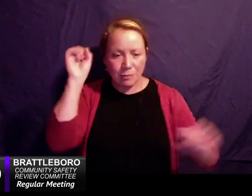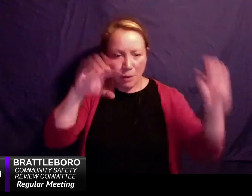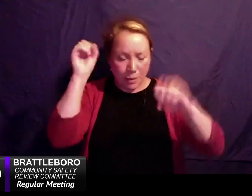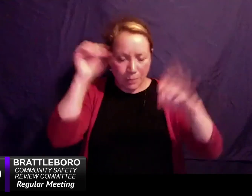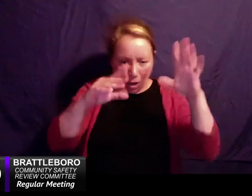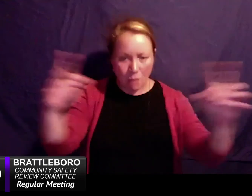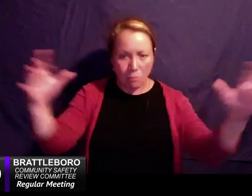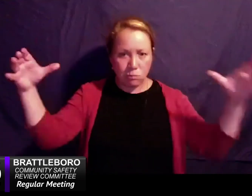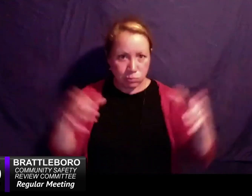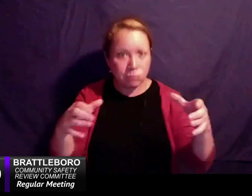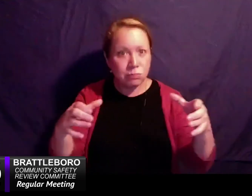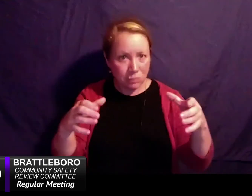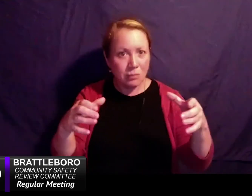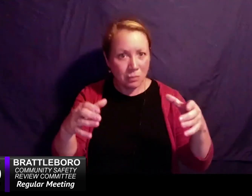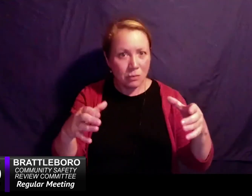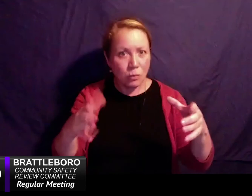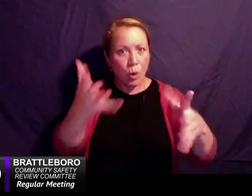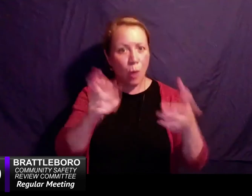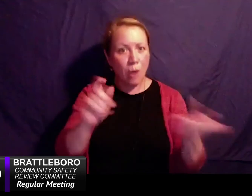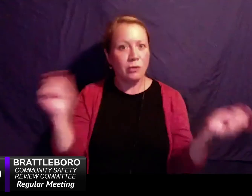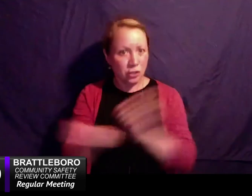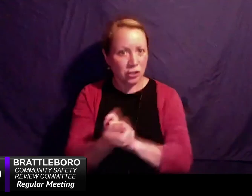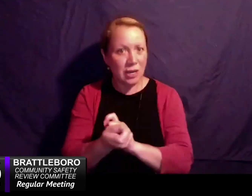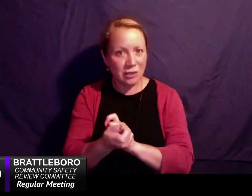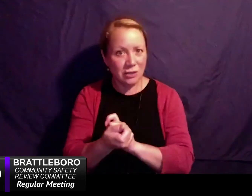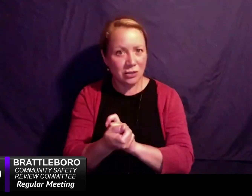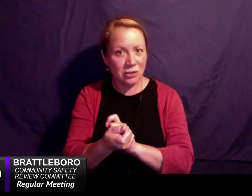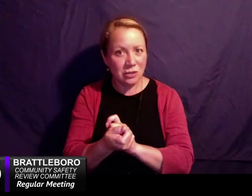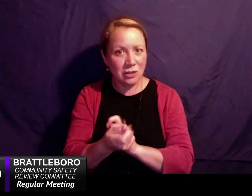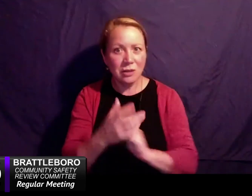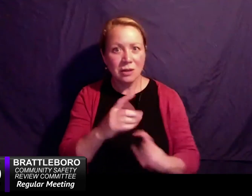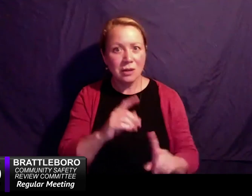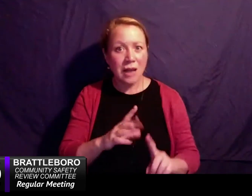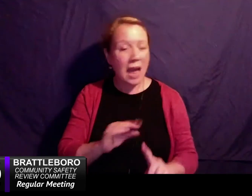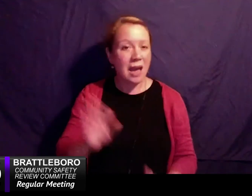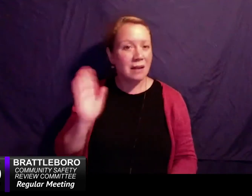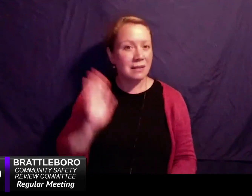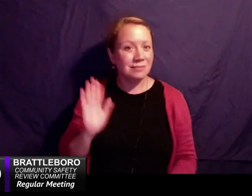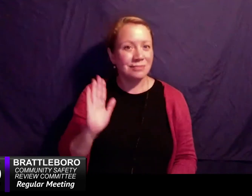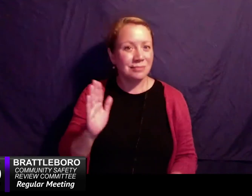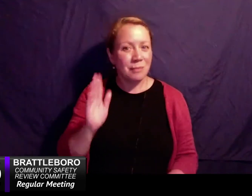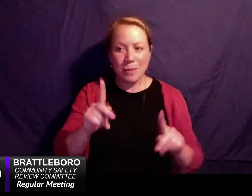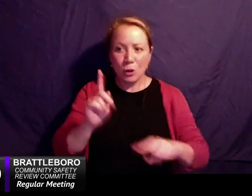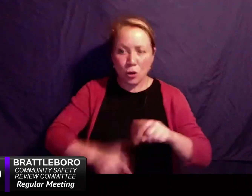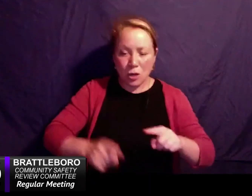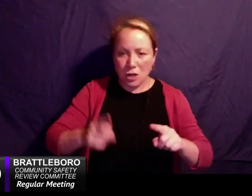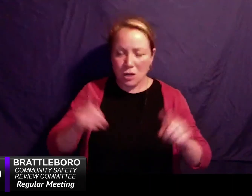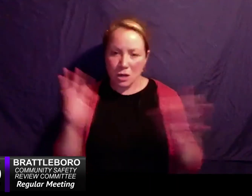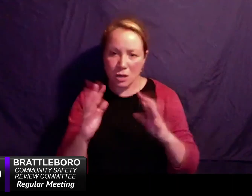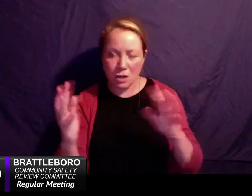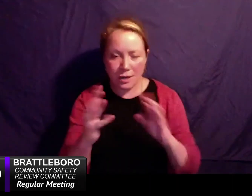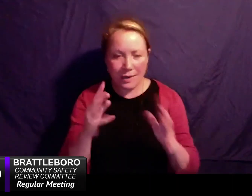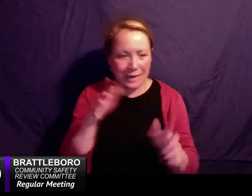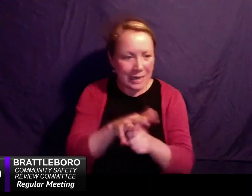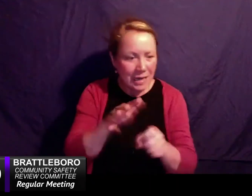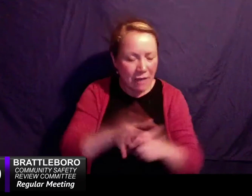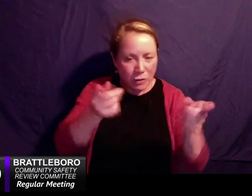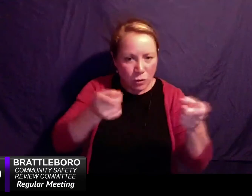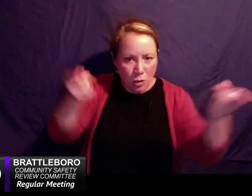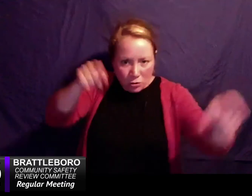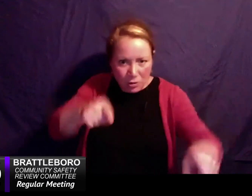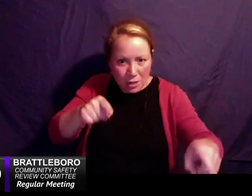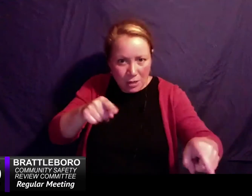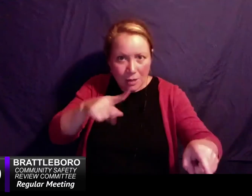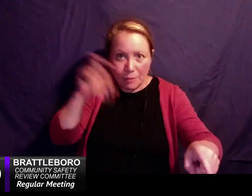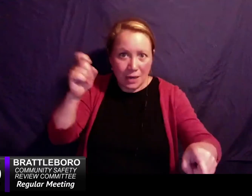together. And it was not a moment where folks could come together enough to agree on any change because it might cause